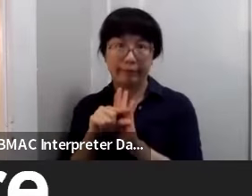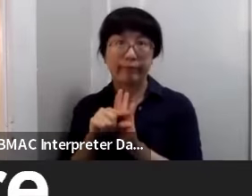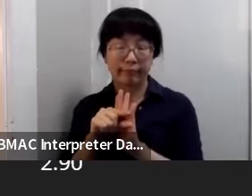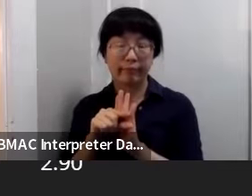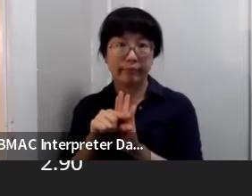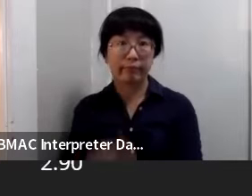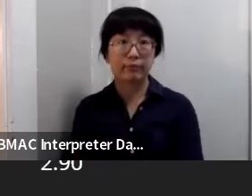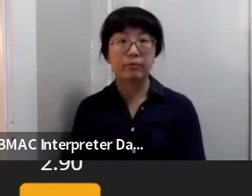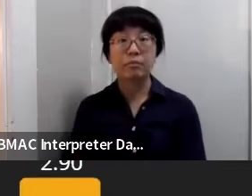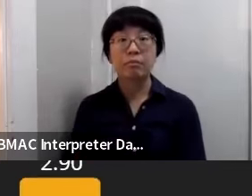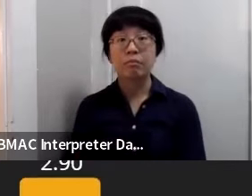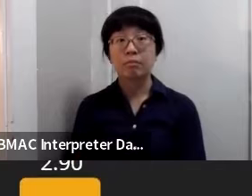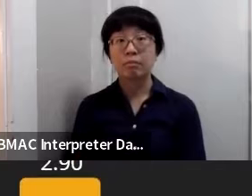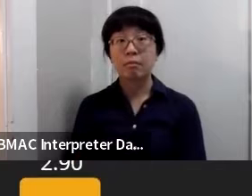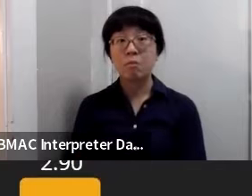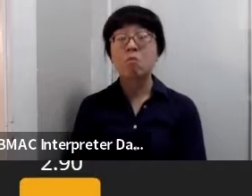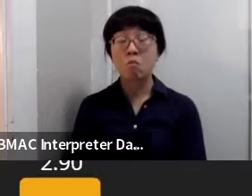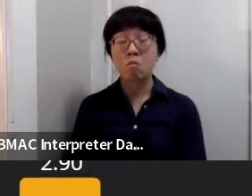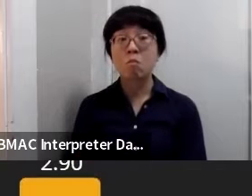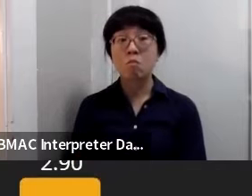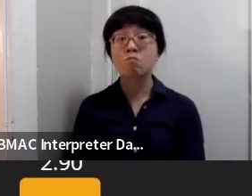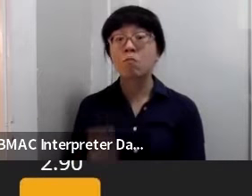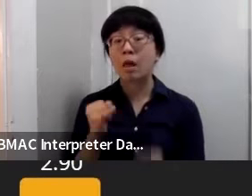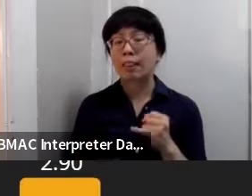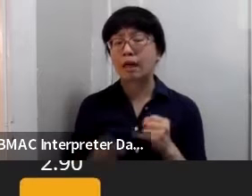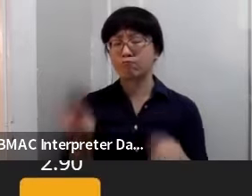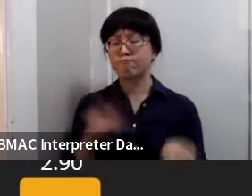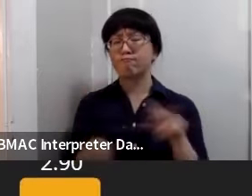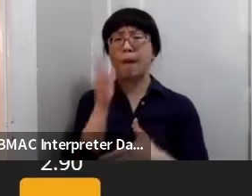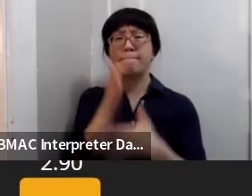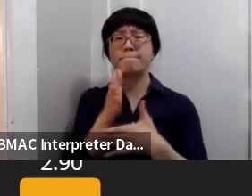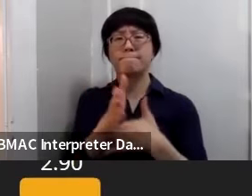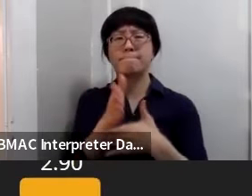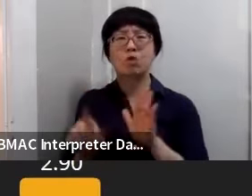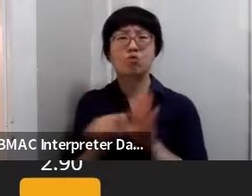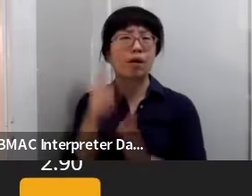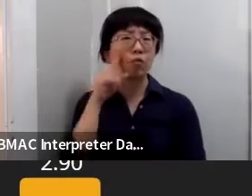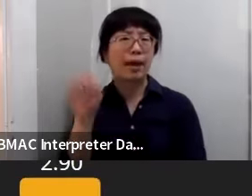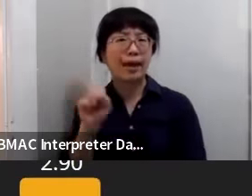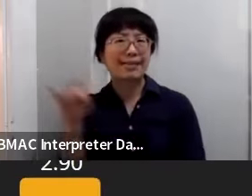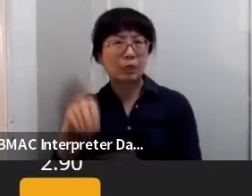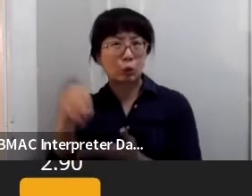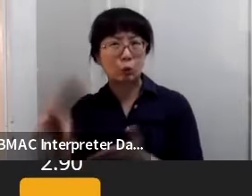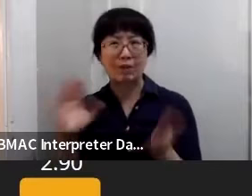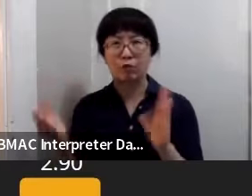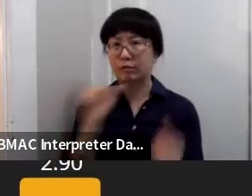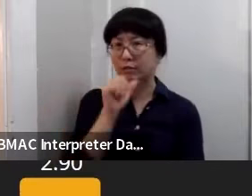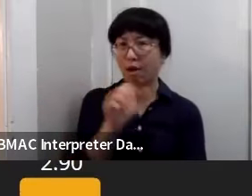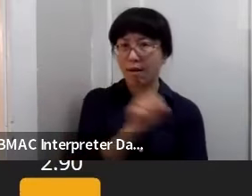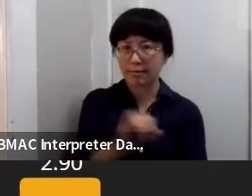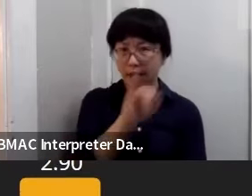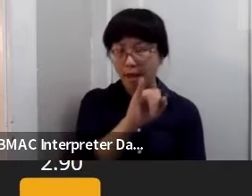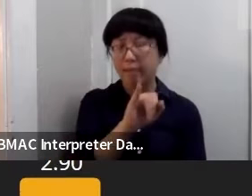then the next slide. So lastly, we look at the mean grades of SI students versus non-SI.